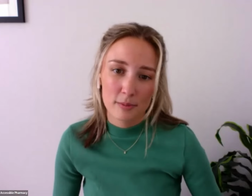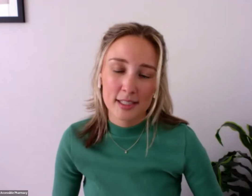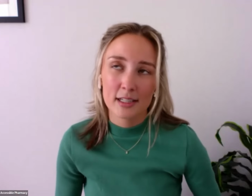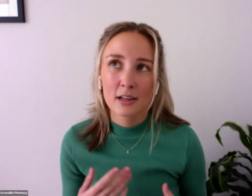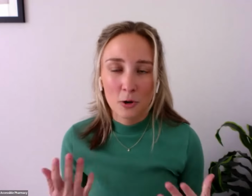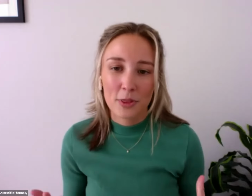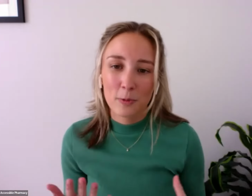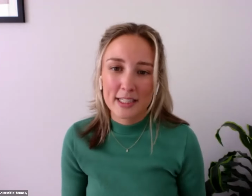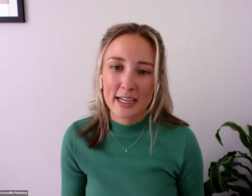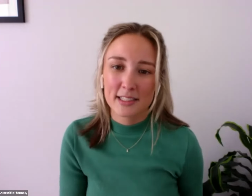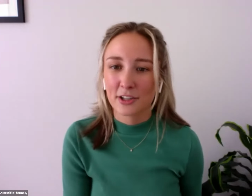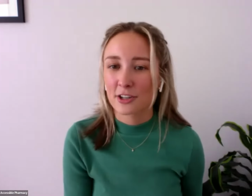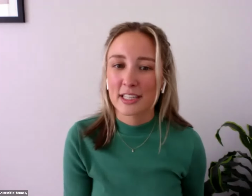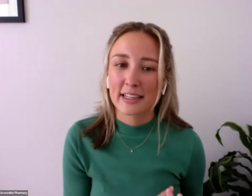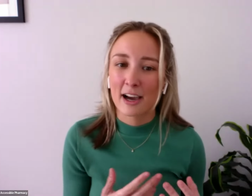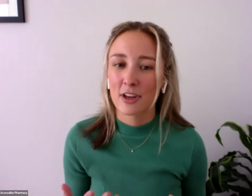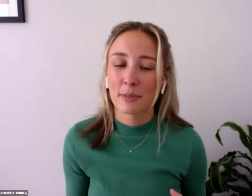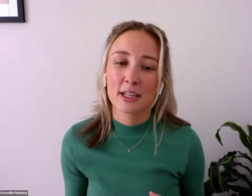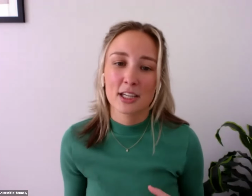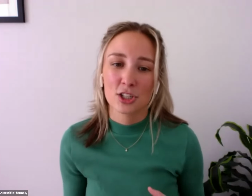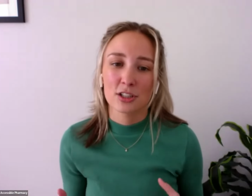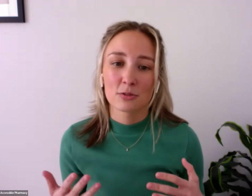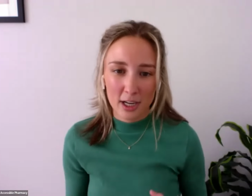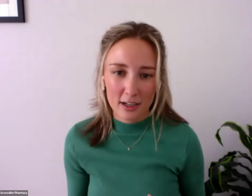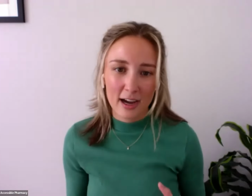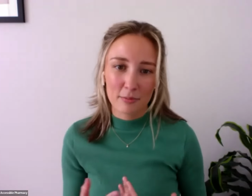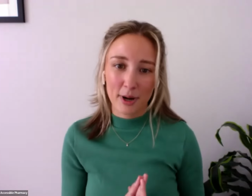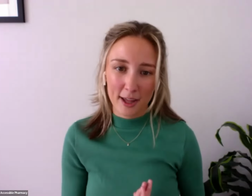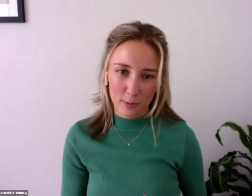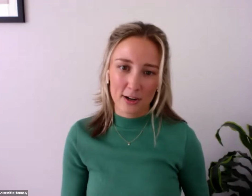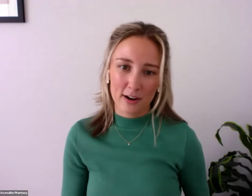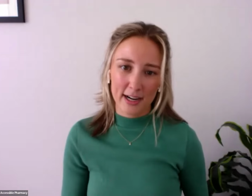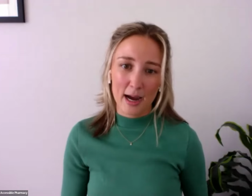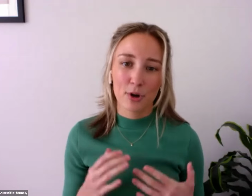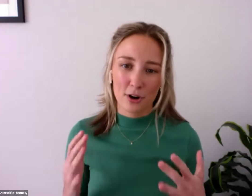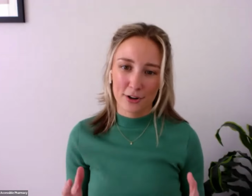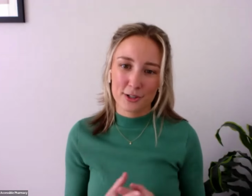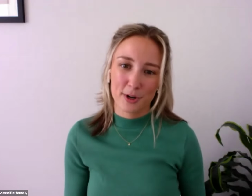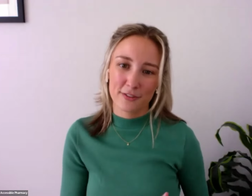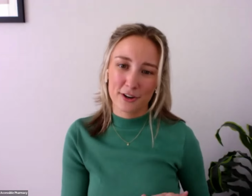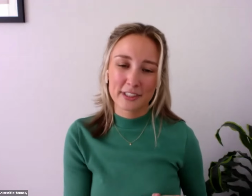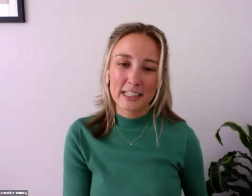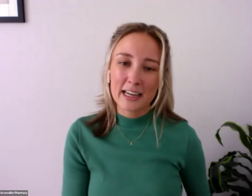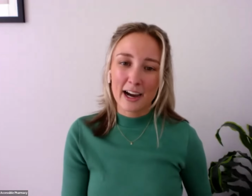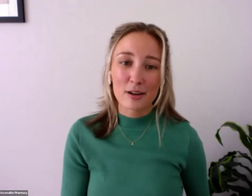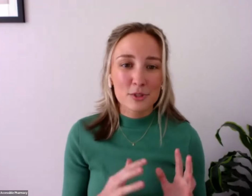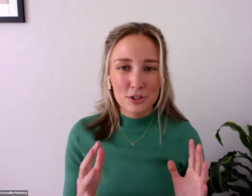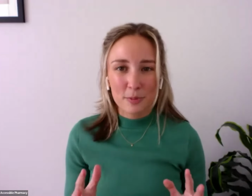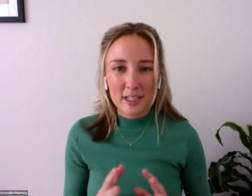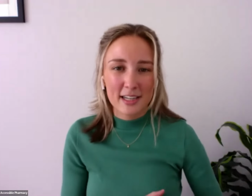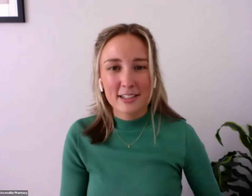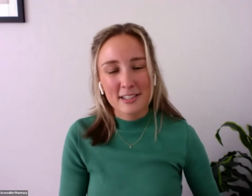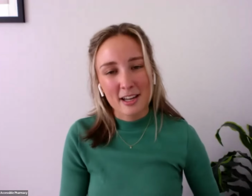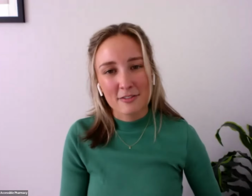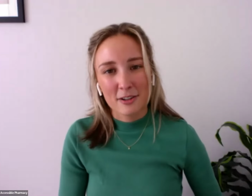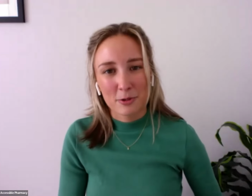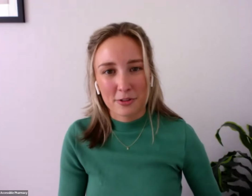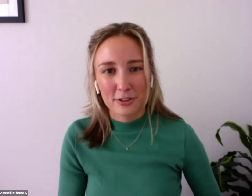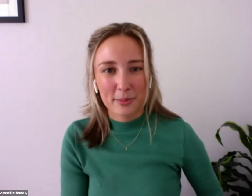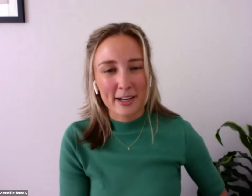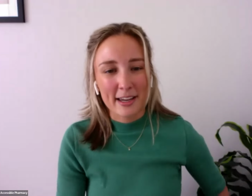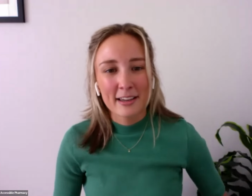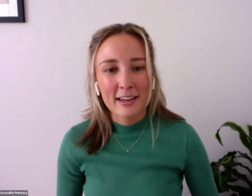Accessible Pharmacy with WayTag stickers and have that medication read aloud by the WayAround app on your smartphone. Super exciting stuff,